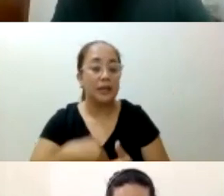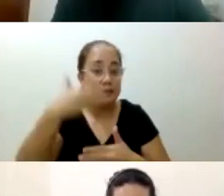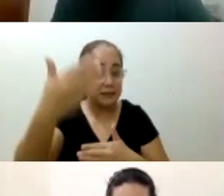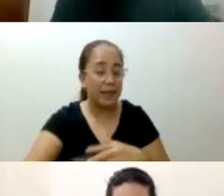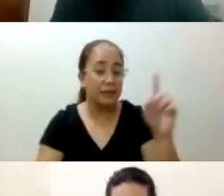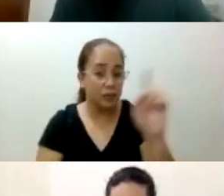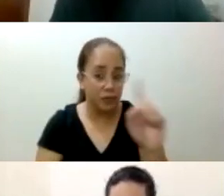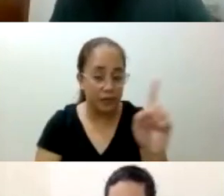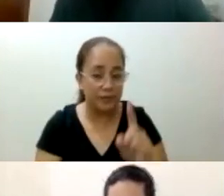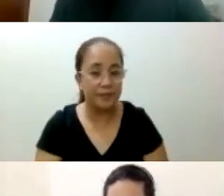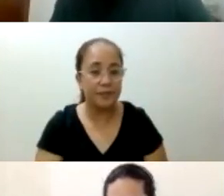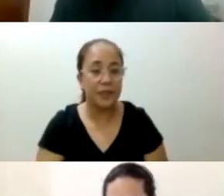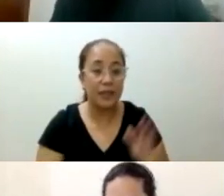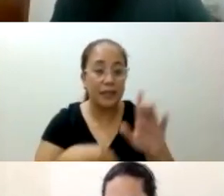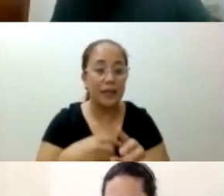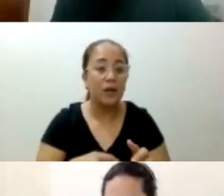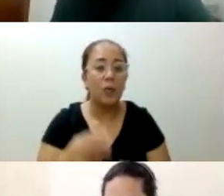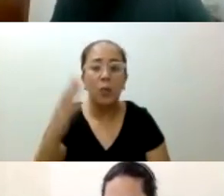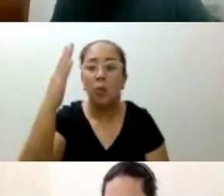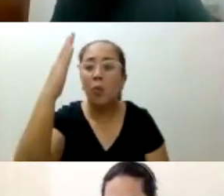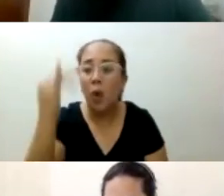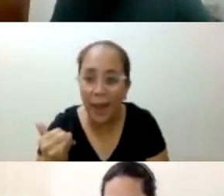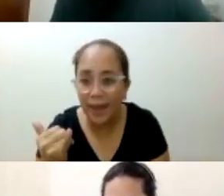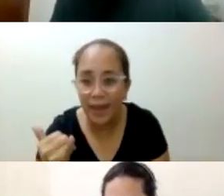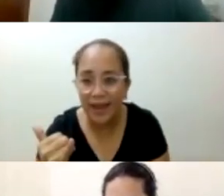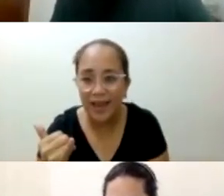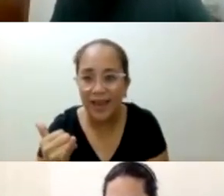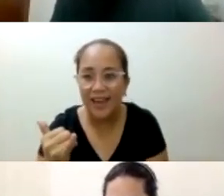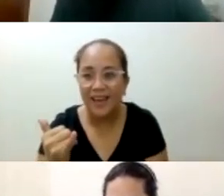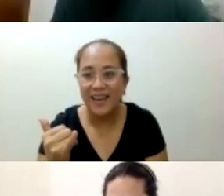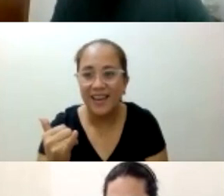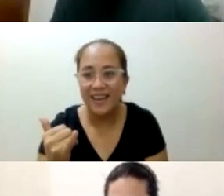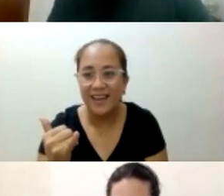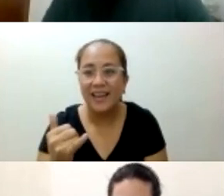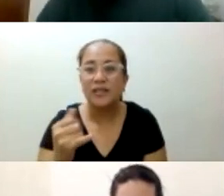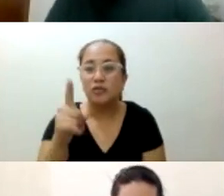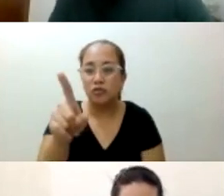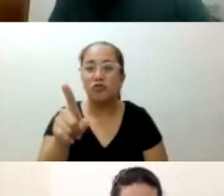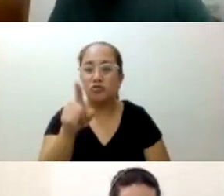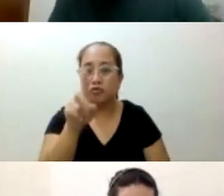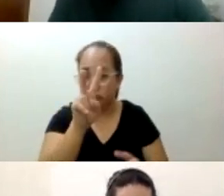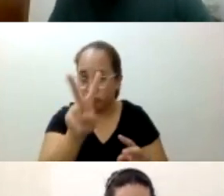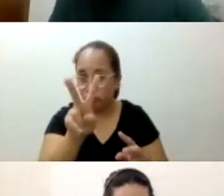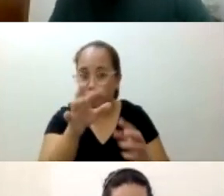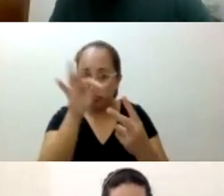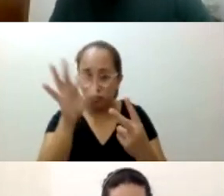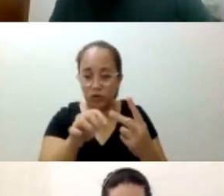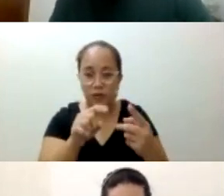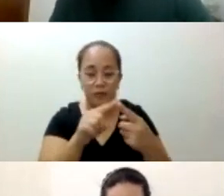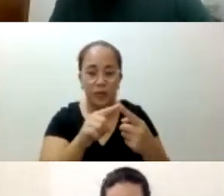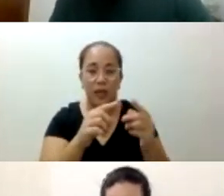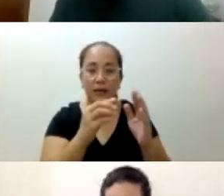be, why? And then you would have choices like hand